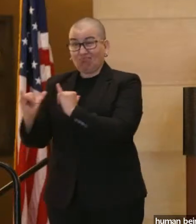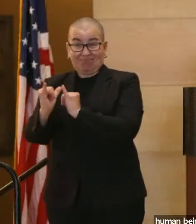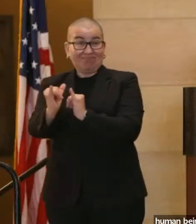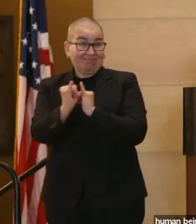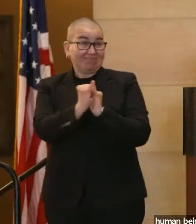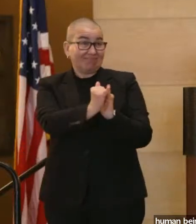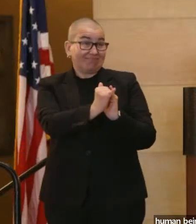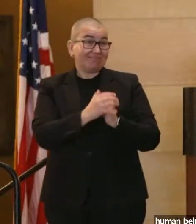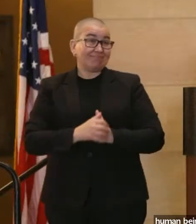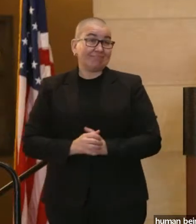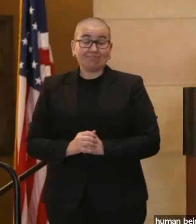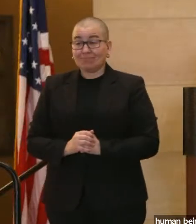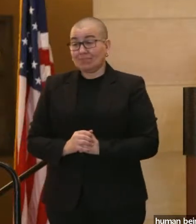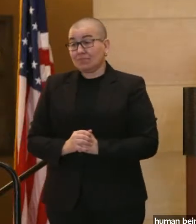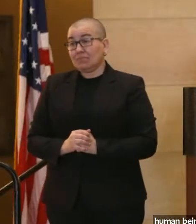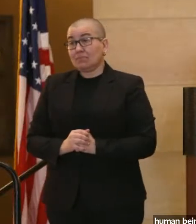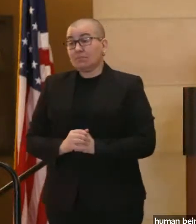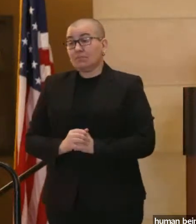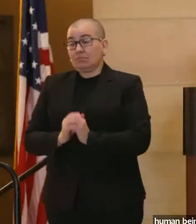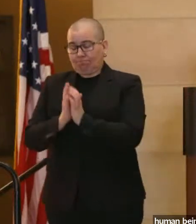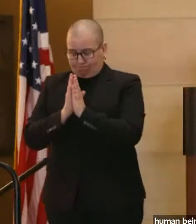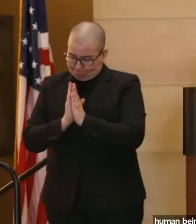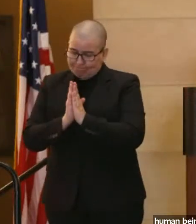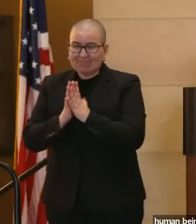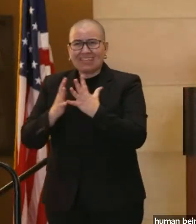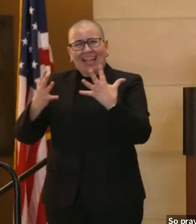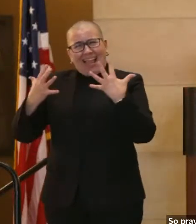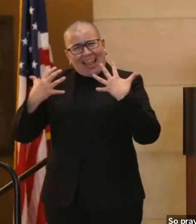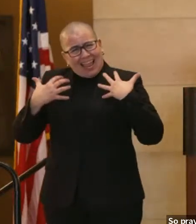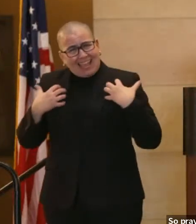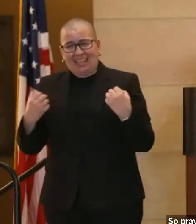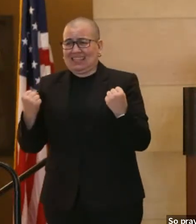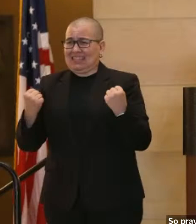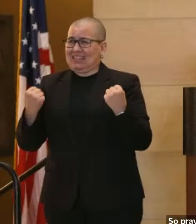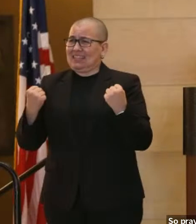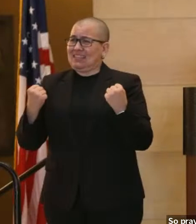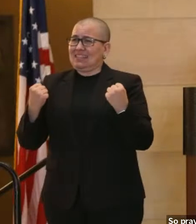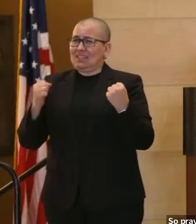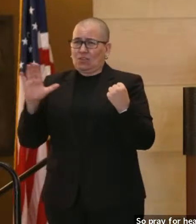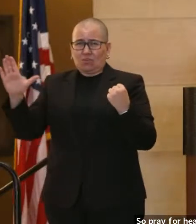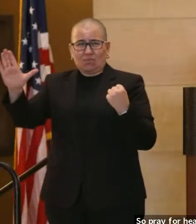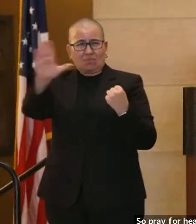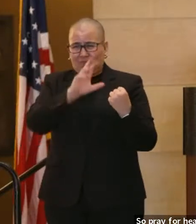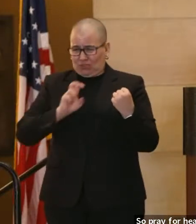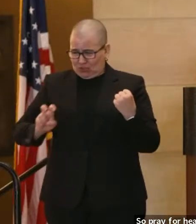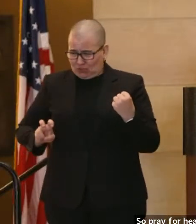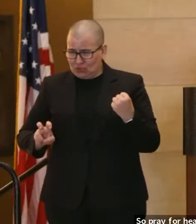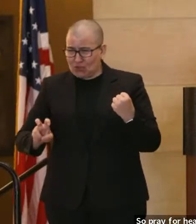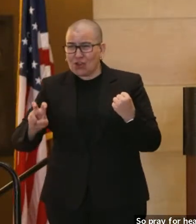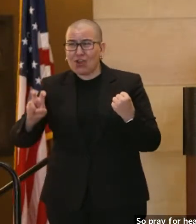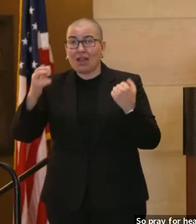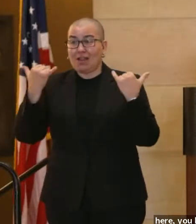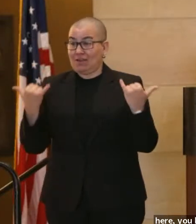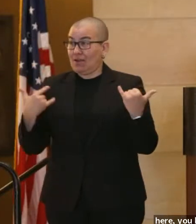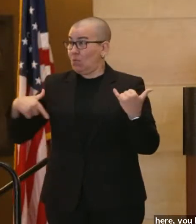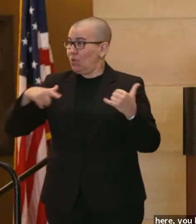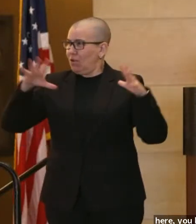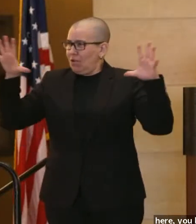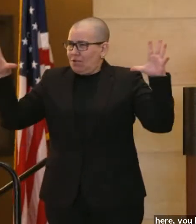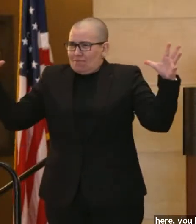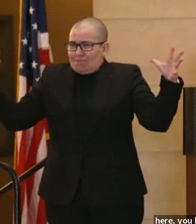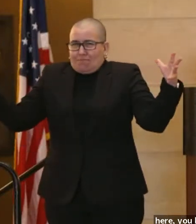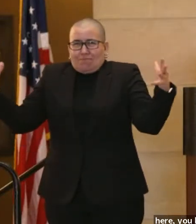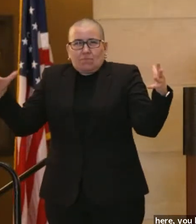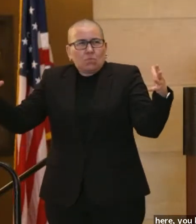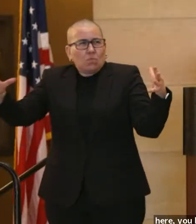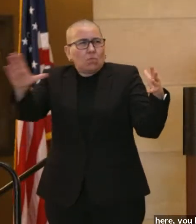So pray for health and well-being, and that everybody here, you know, have come here, what you came here for, and you make, you